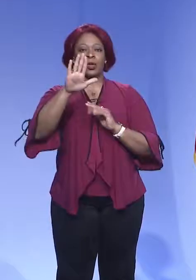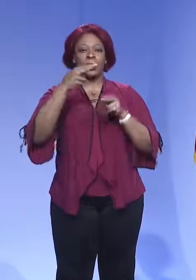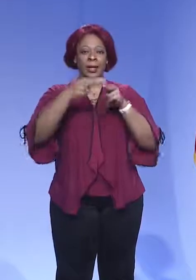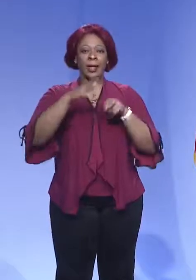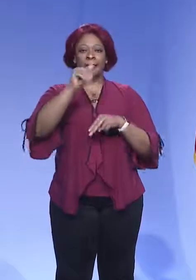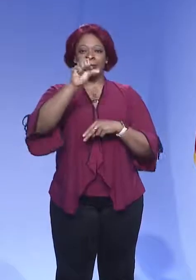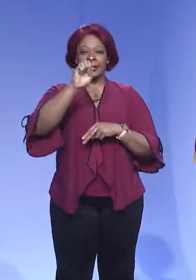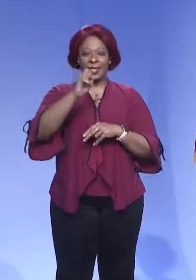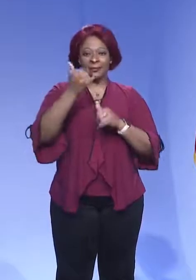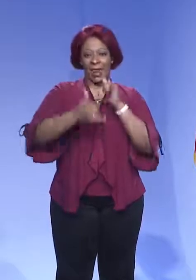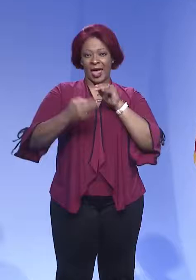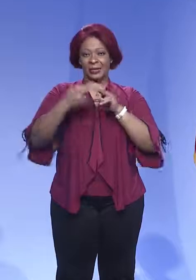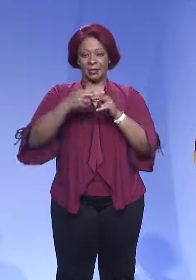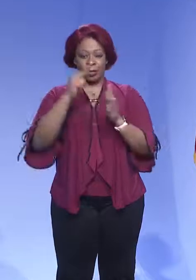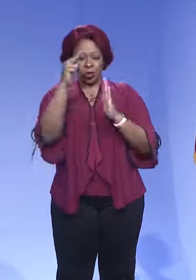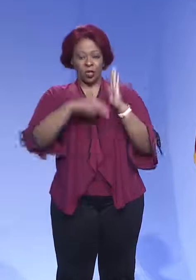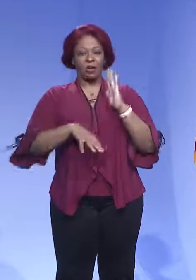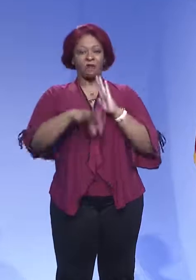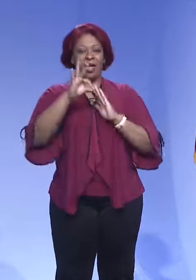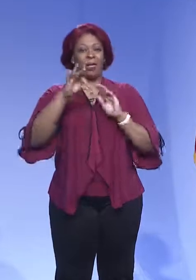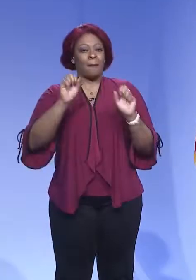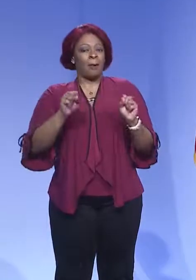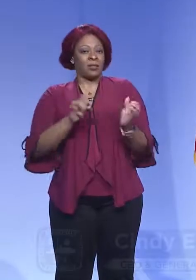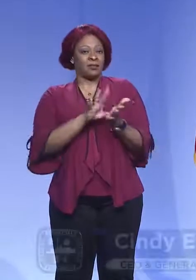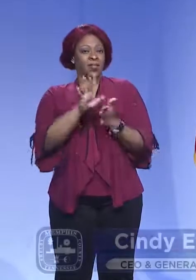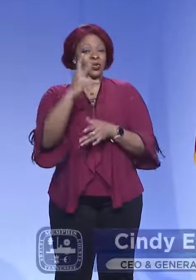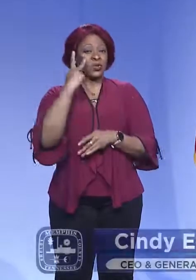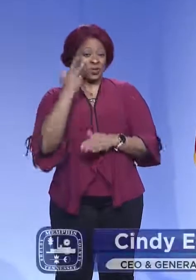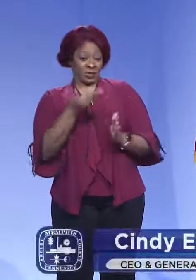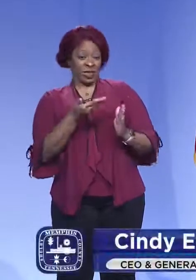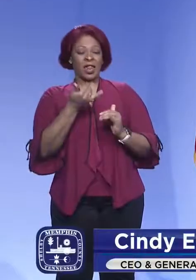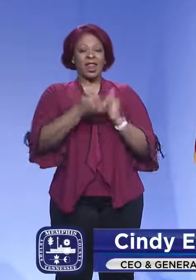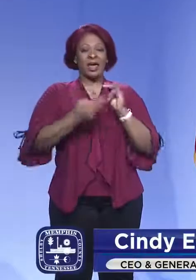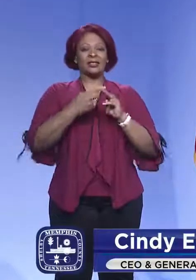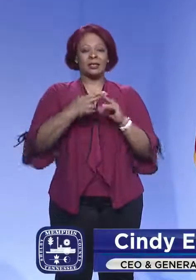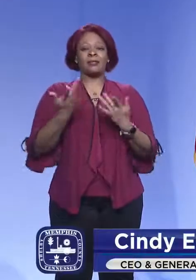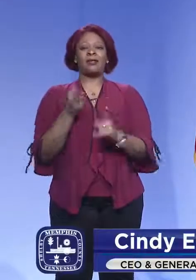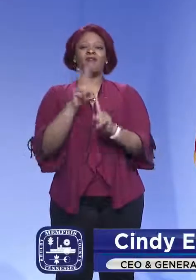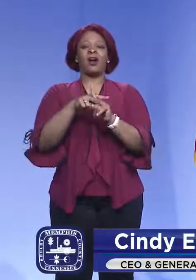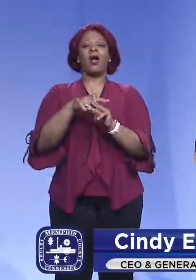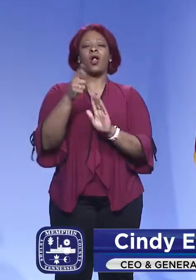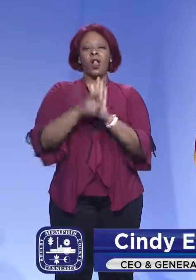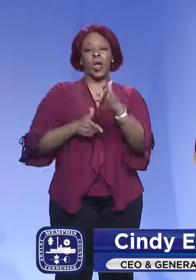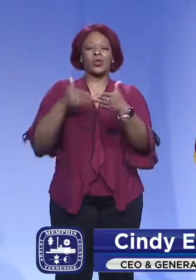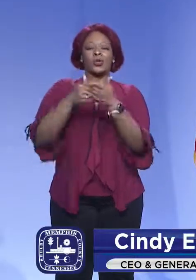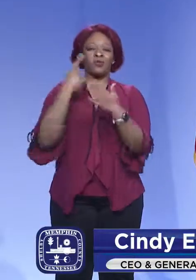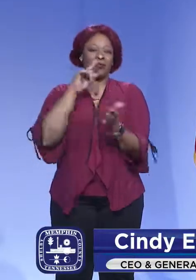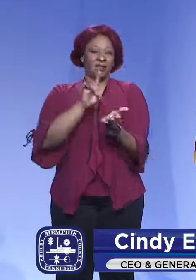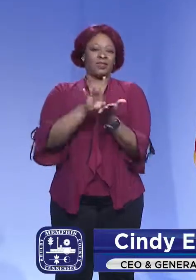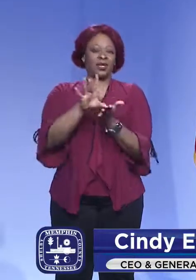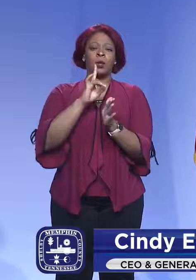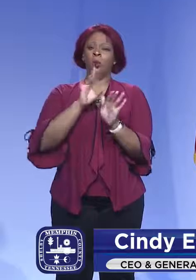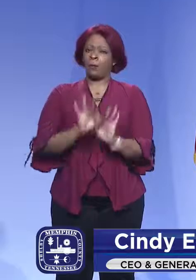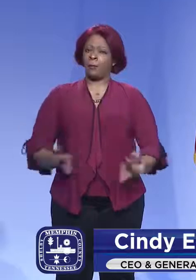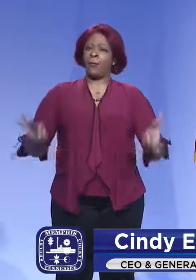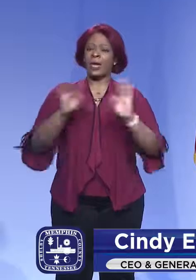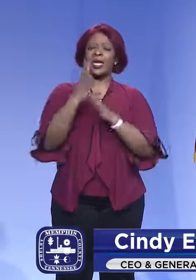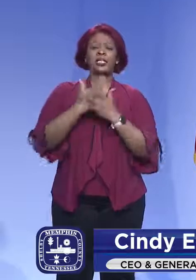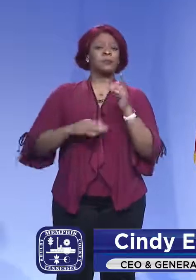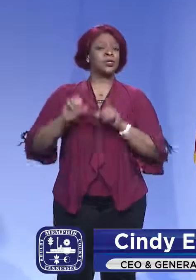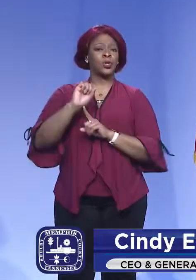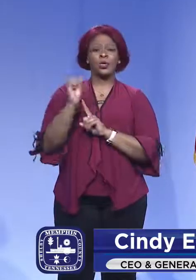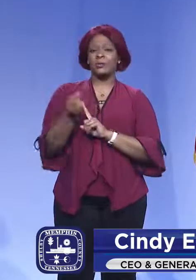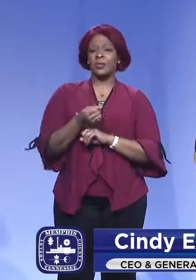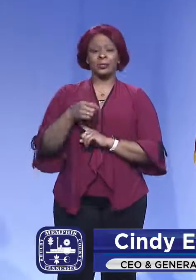your last name. If your last name is present, there has been a lawsuit filed. And that's very important because in some